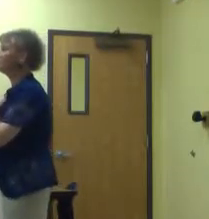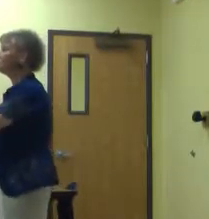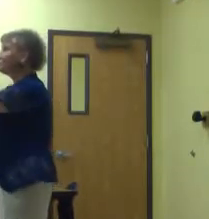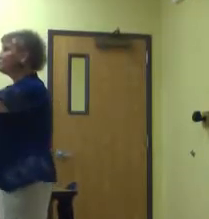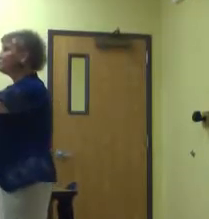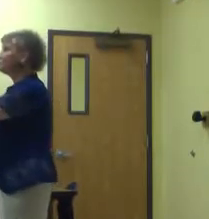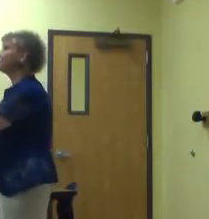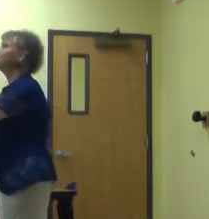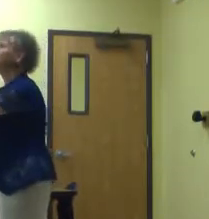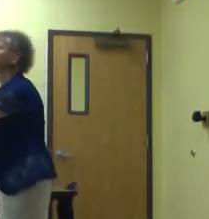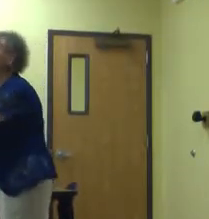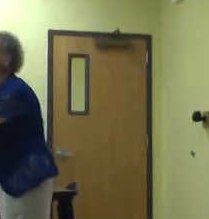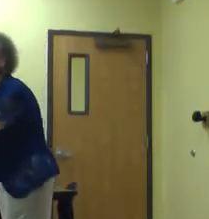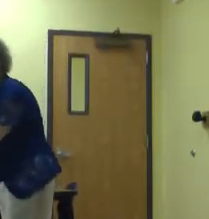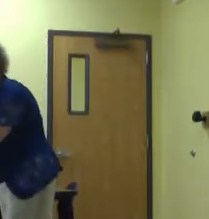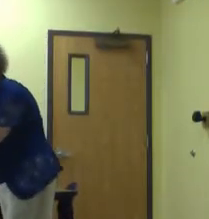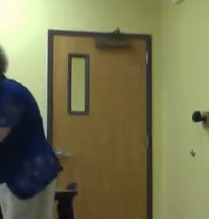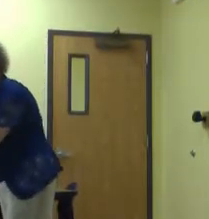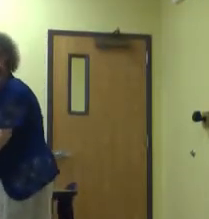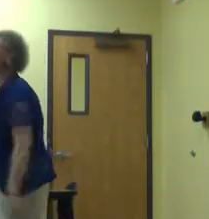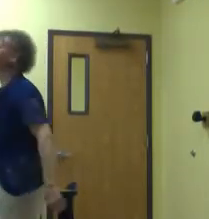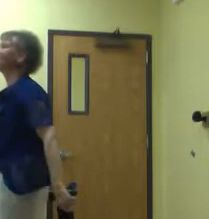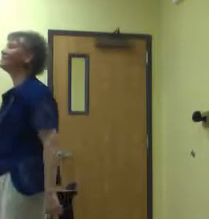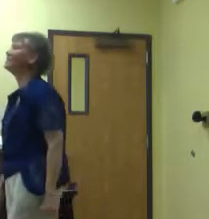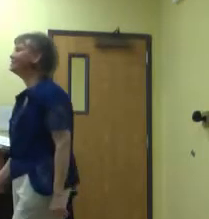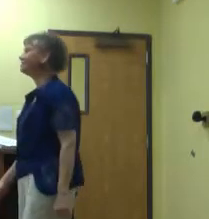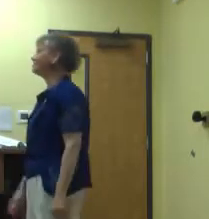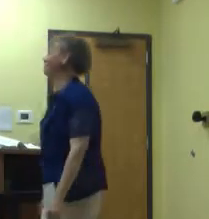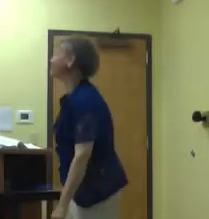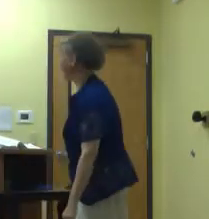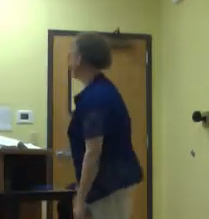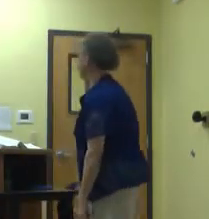Okay. Wait, again?